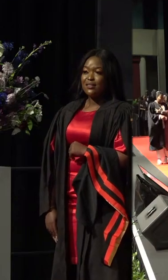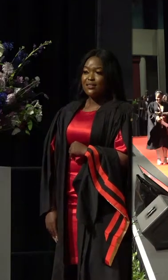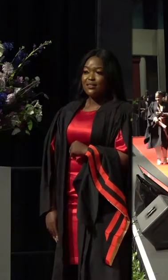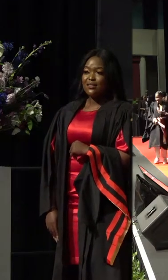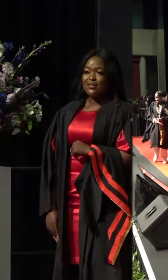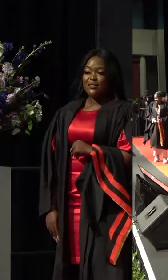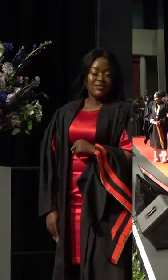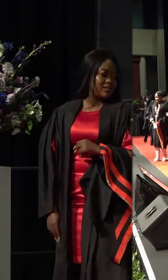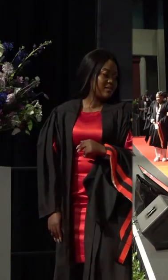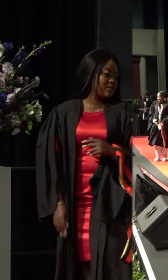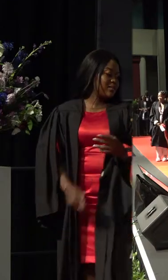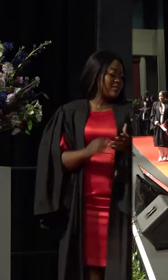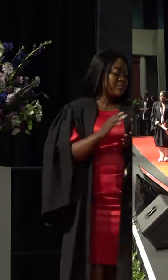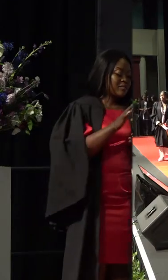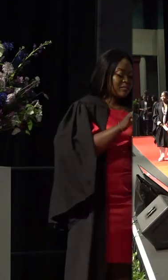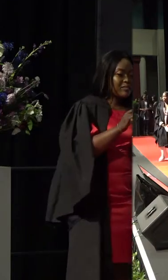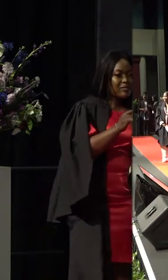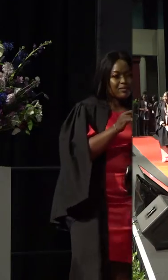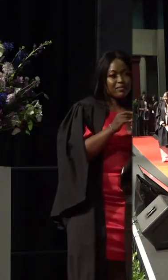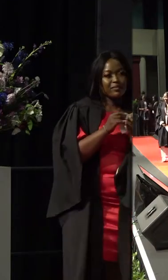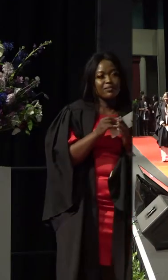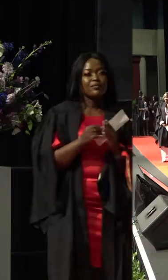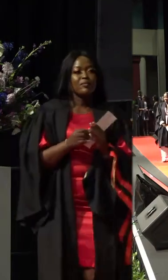Sindisiwe Cynthia Shezi.